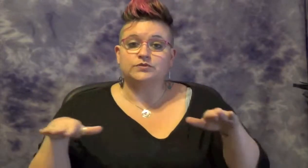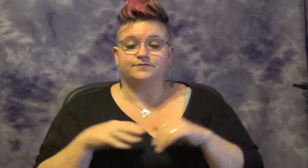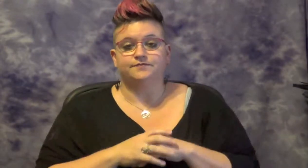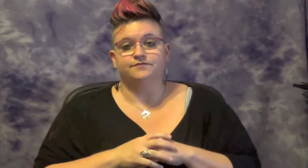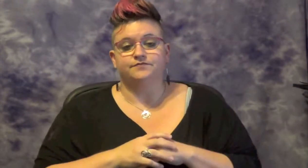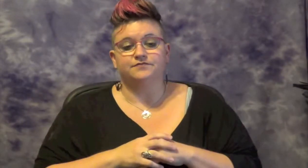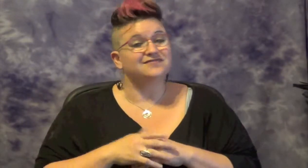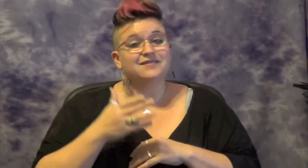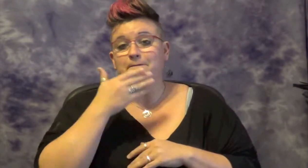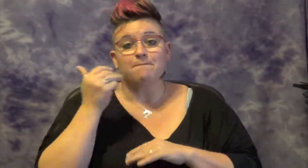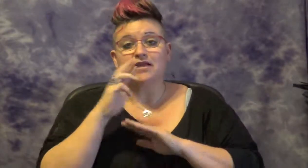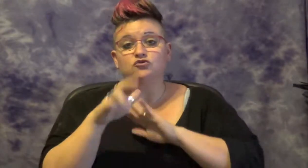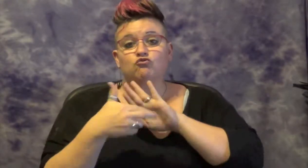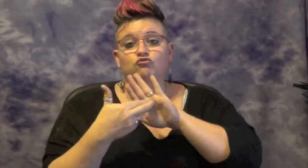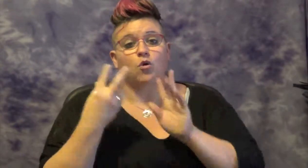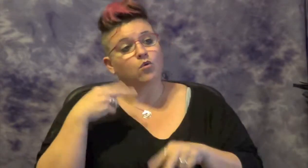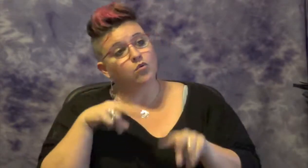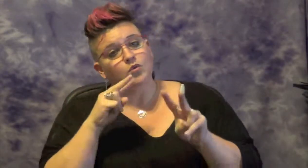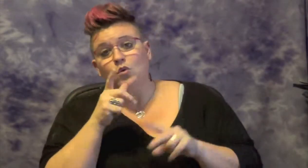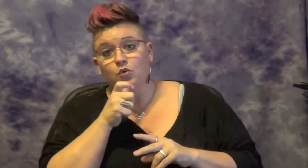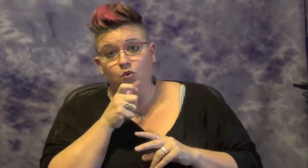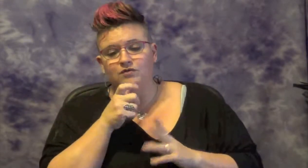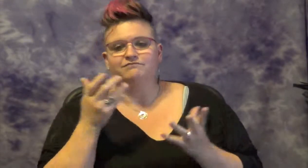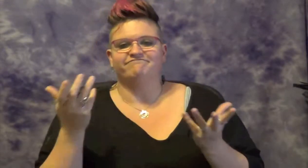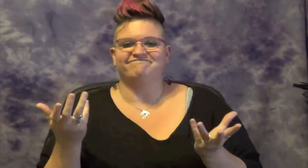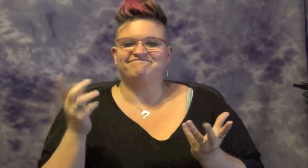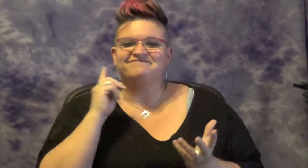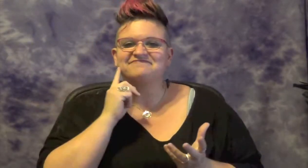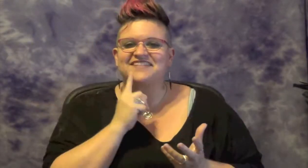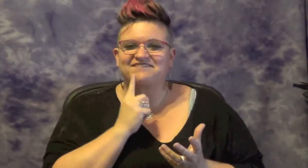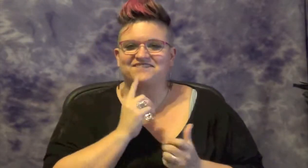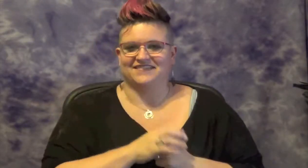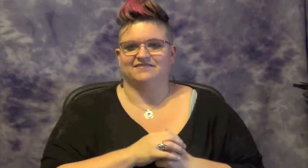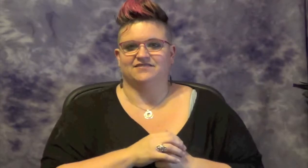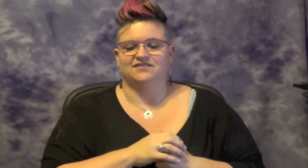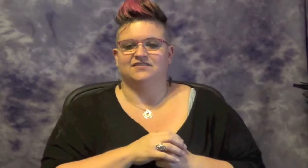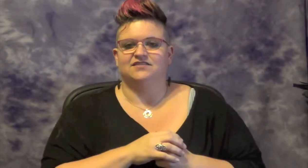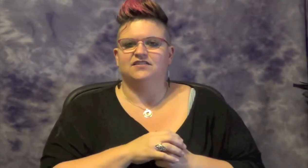For deaf children, the best role models are deaf adults.